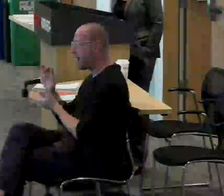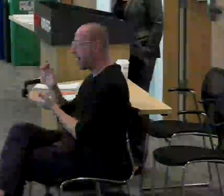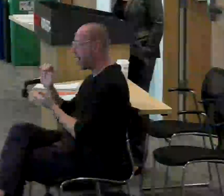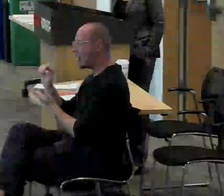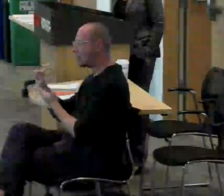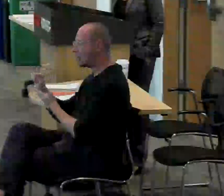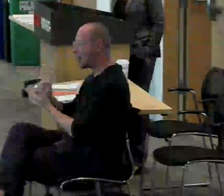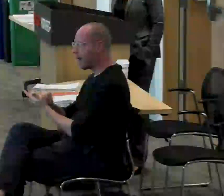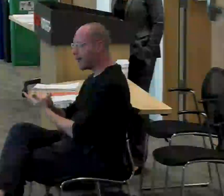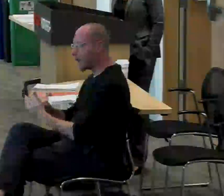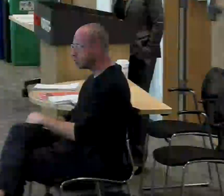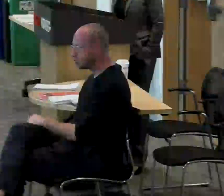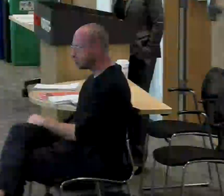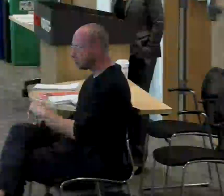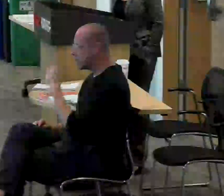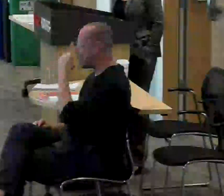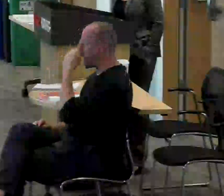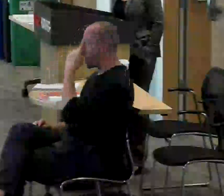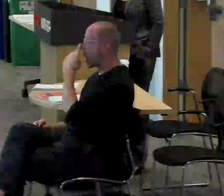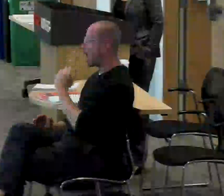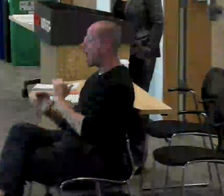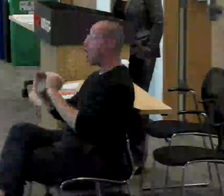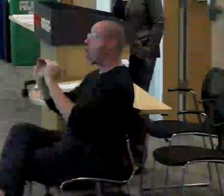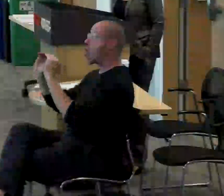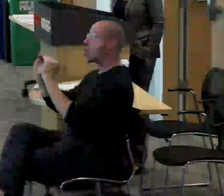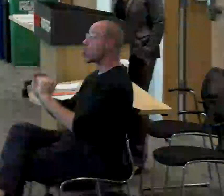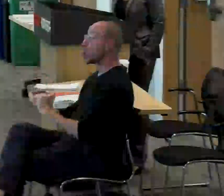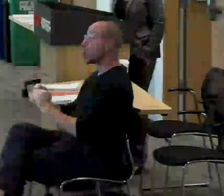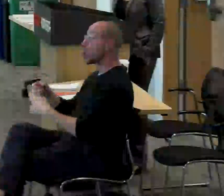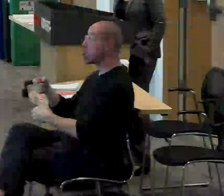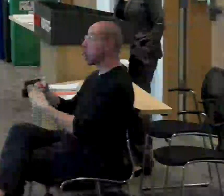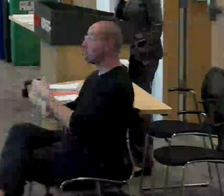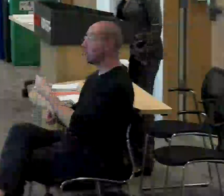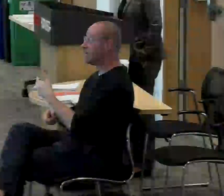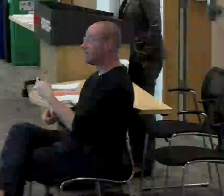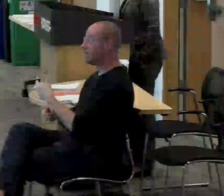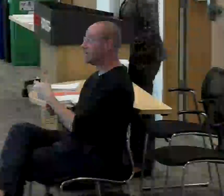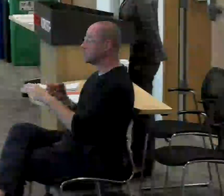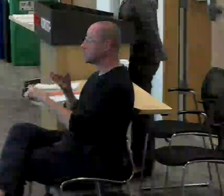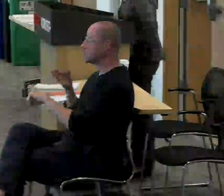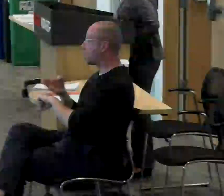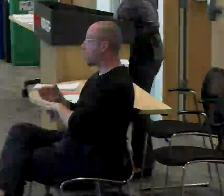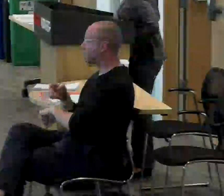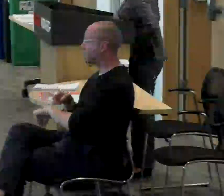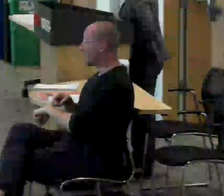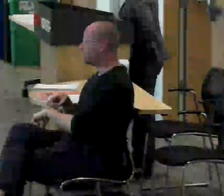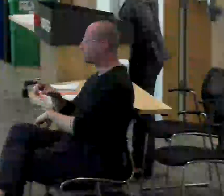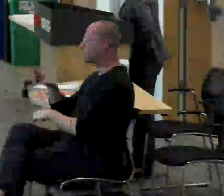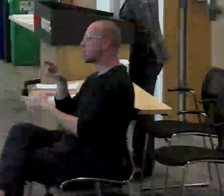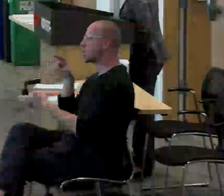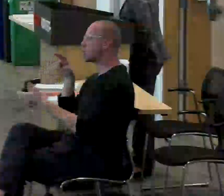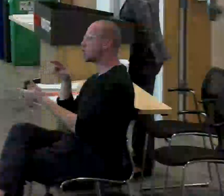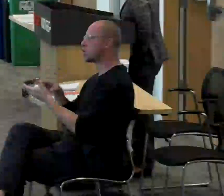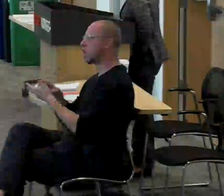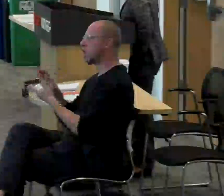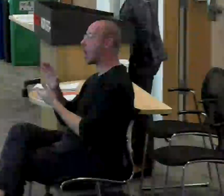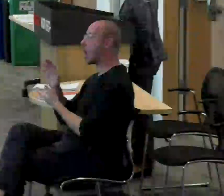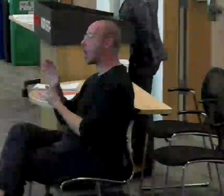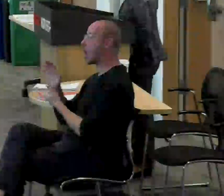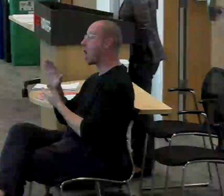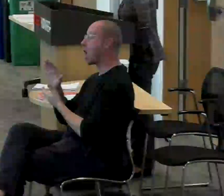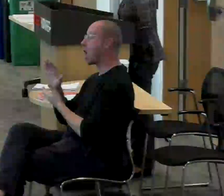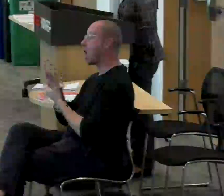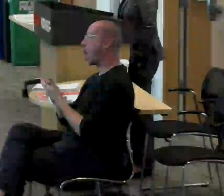of the plan. Low fees over time. If you look at how much a college savings account cost when they first started a